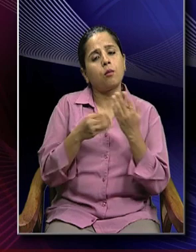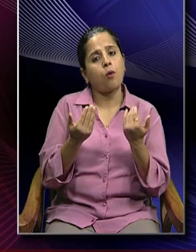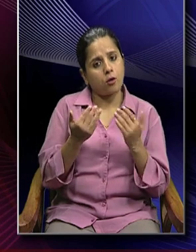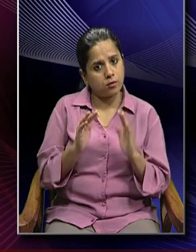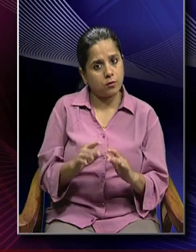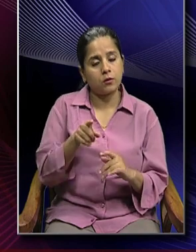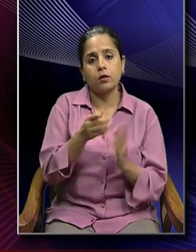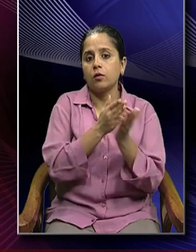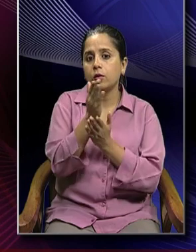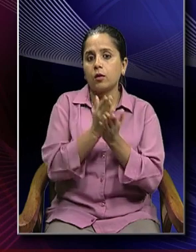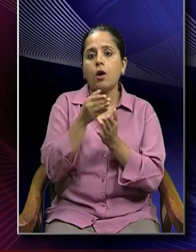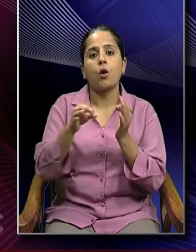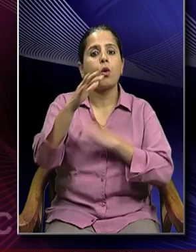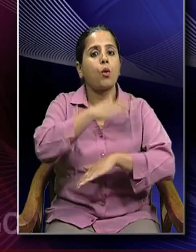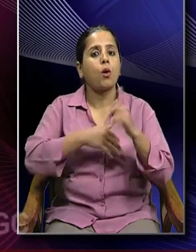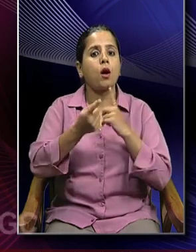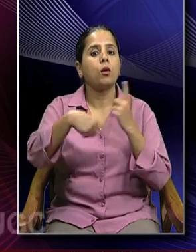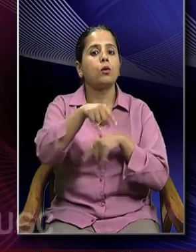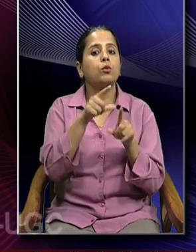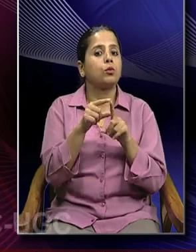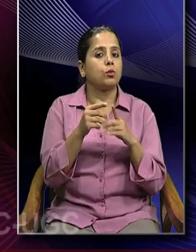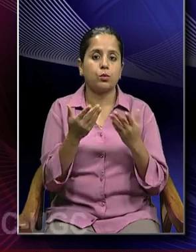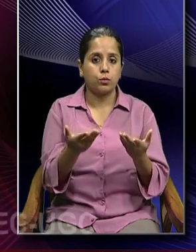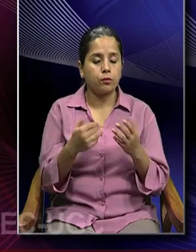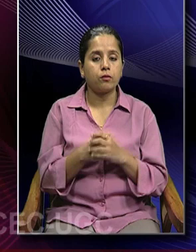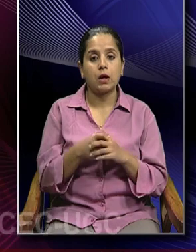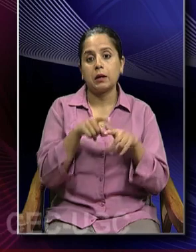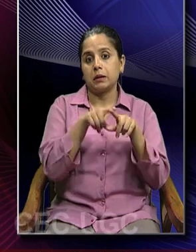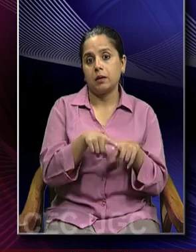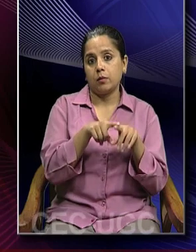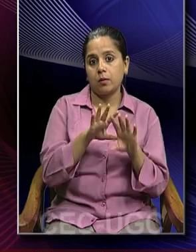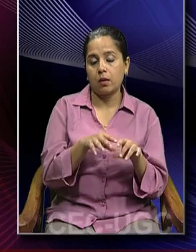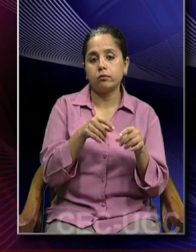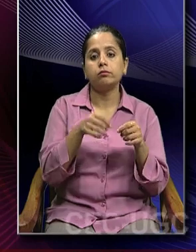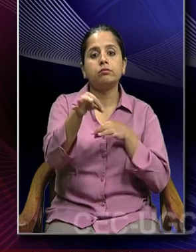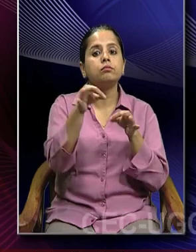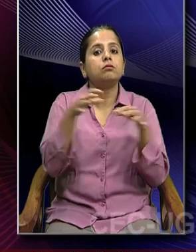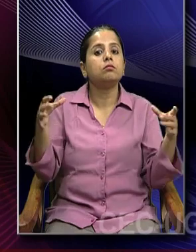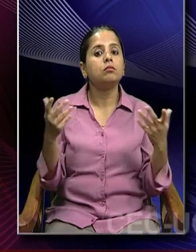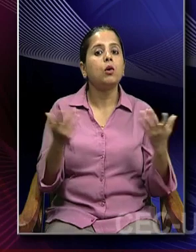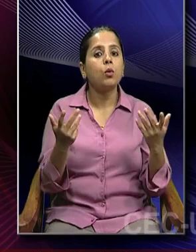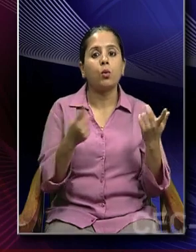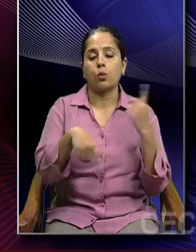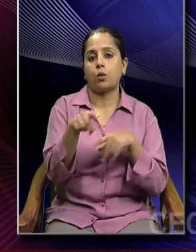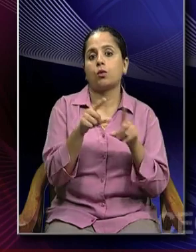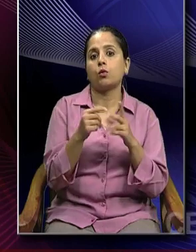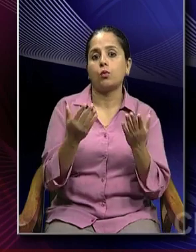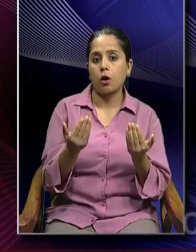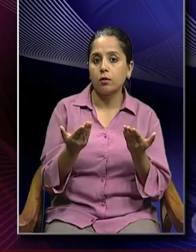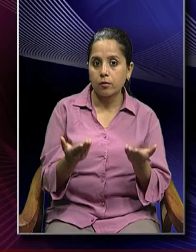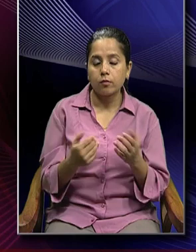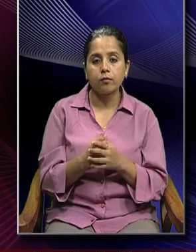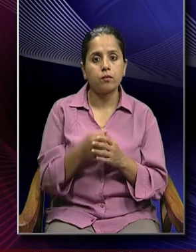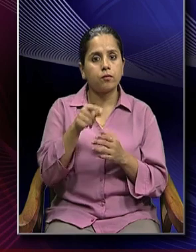on the type of organization you are catering to, depending on the size of industry you are catering to, or the type